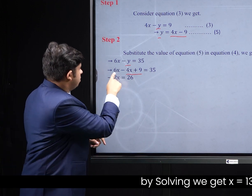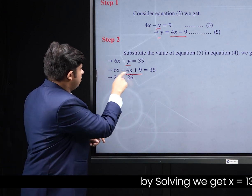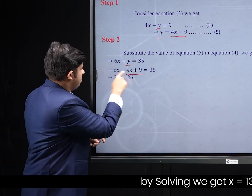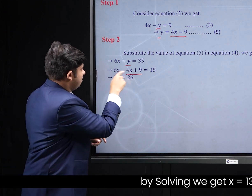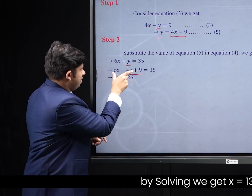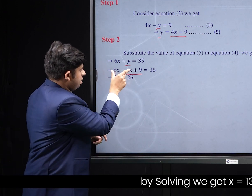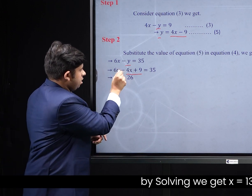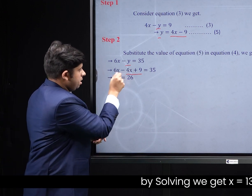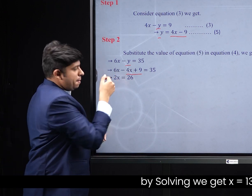13.